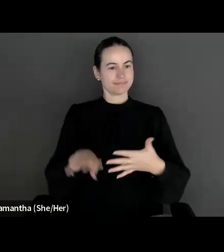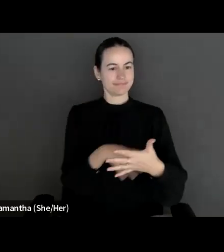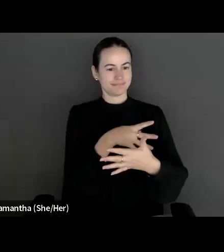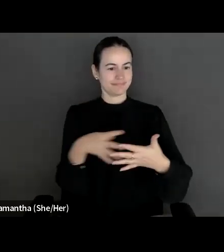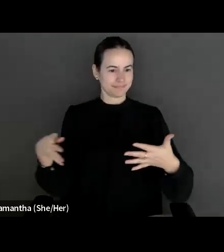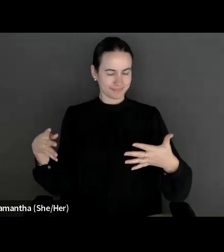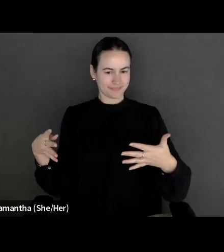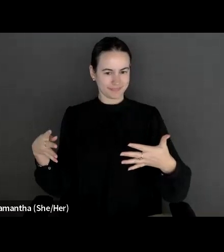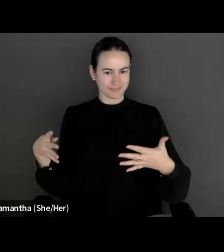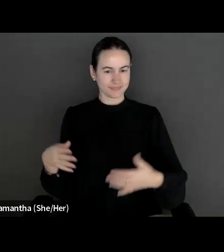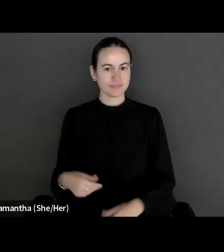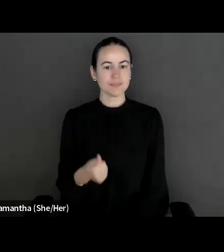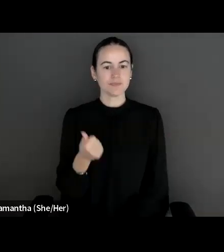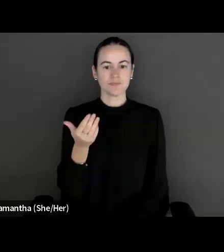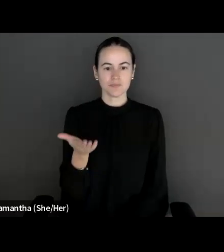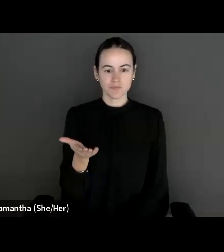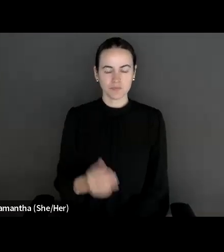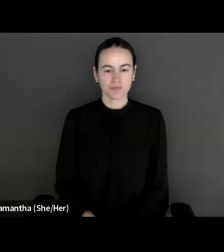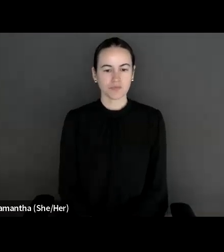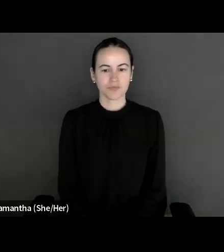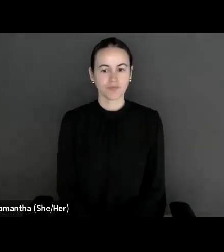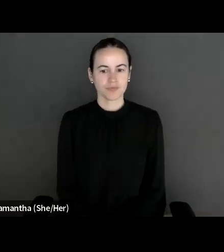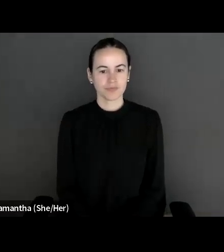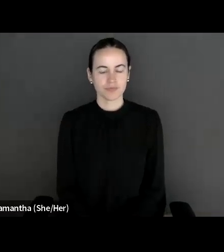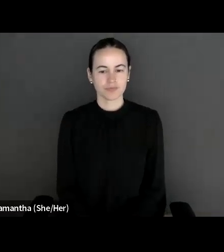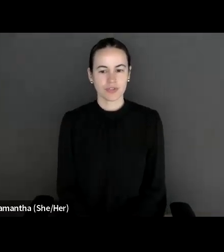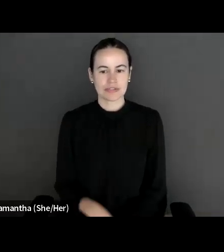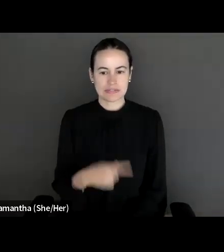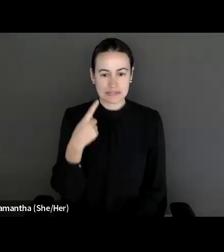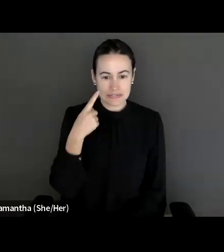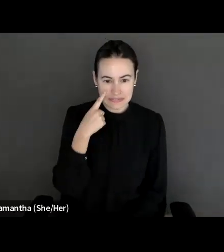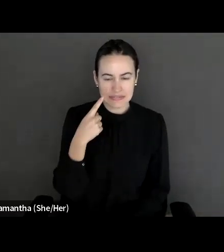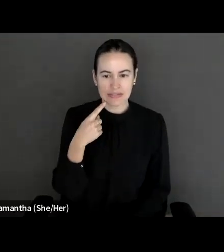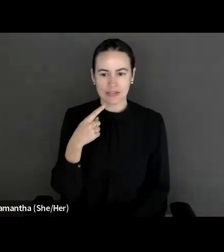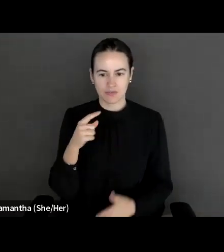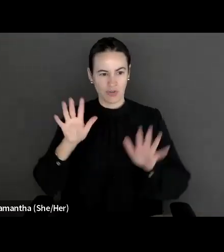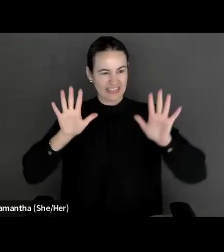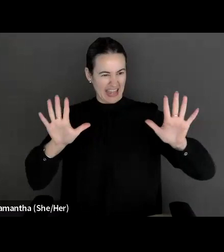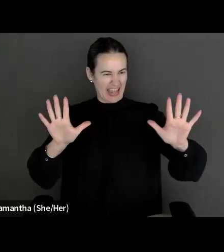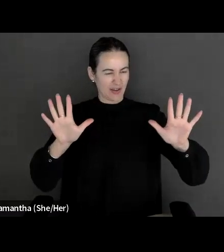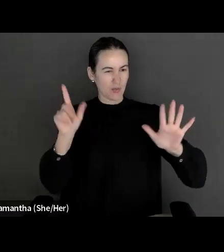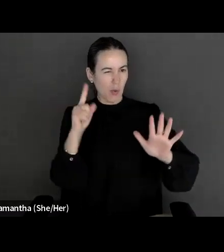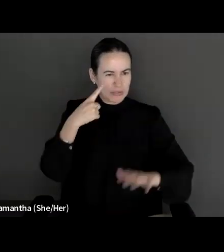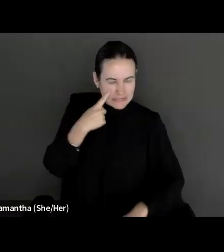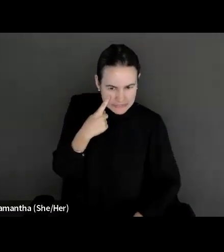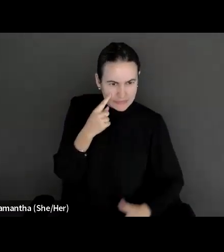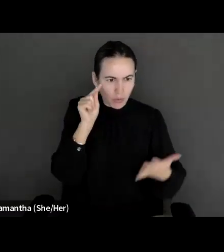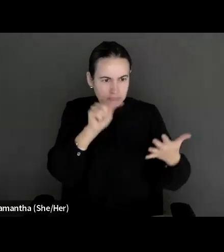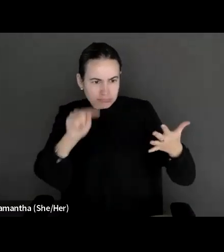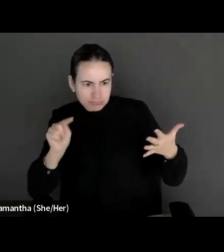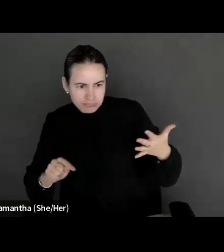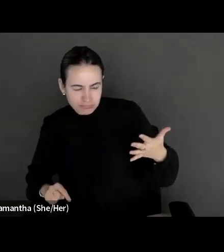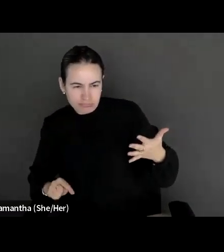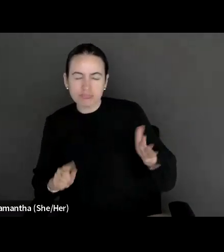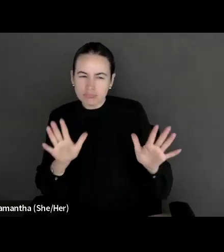which sources of scale construct could be found in how many different studies. So you can see, just a reminder, there were 35 studies